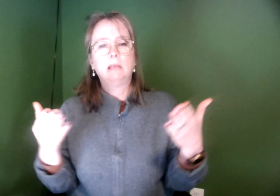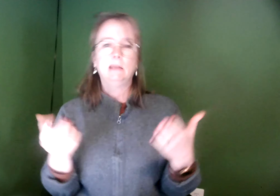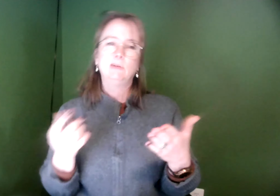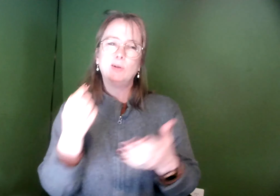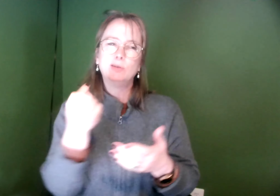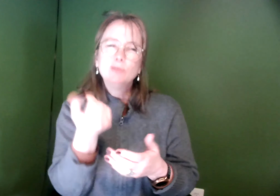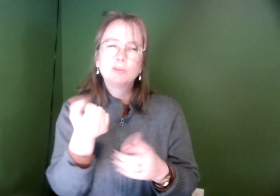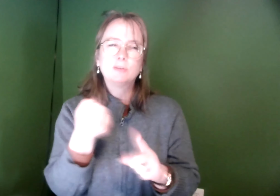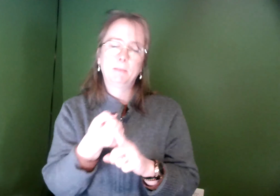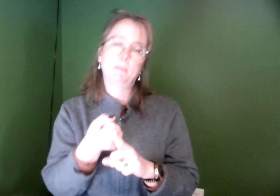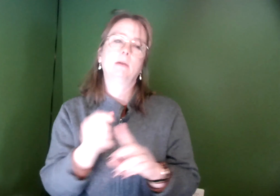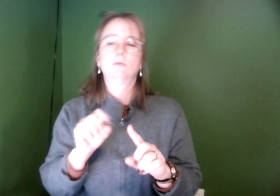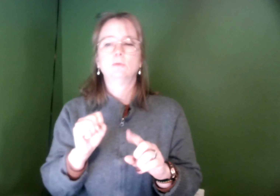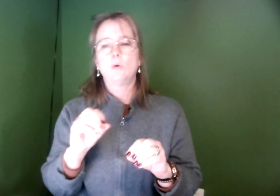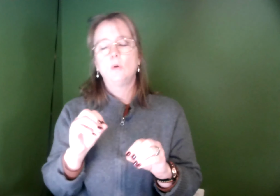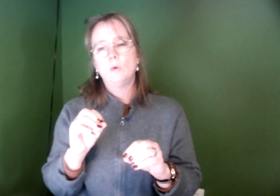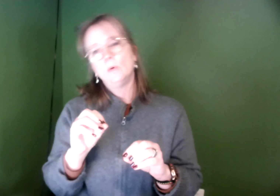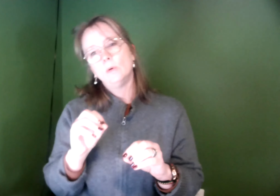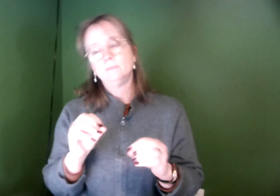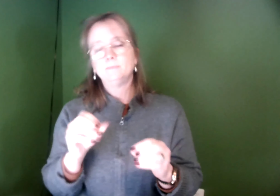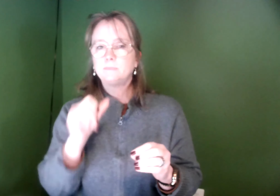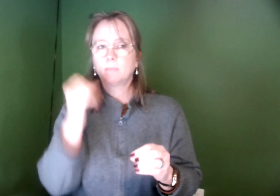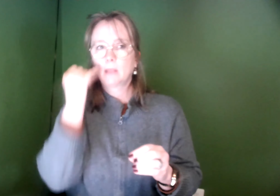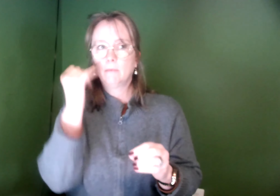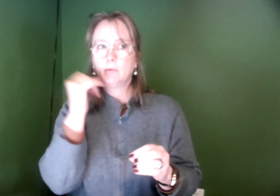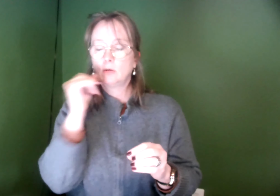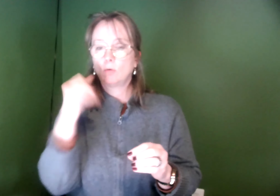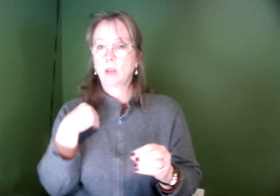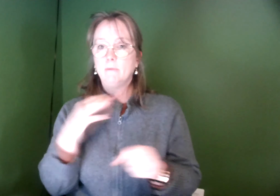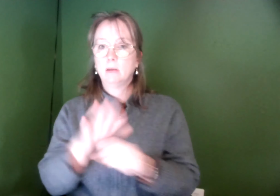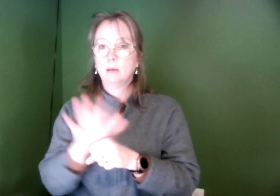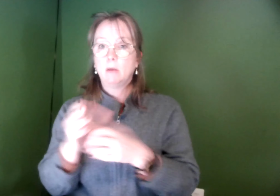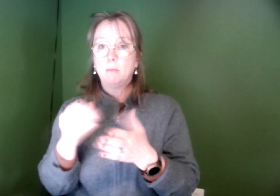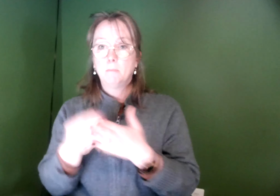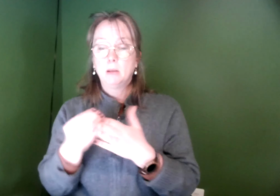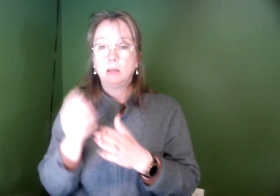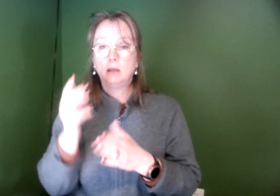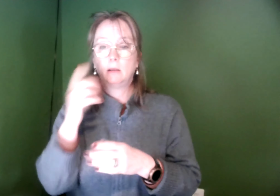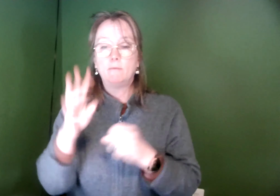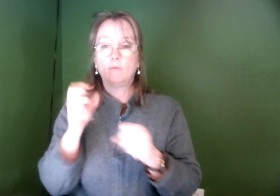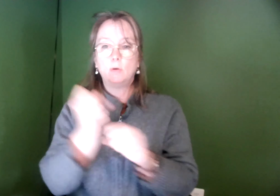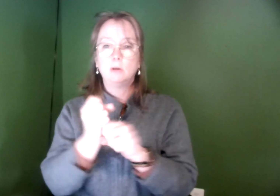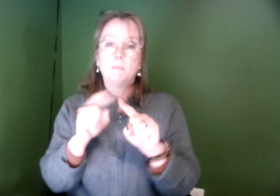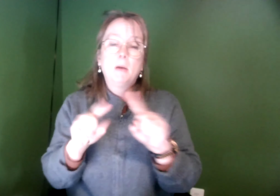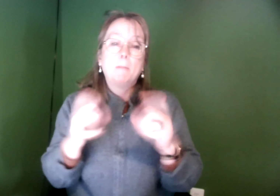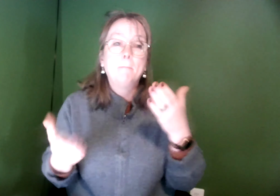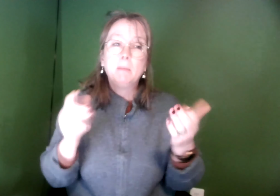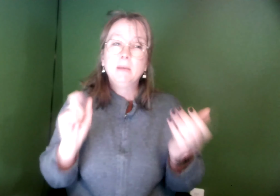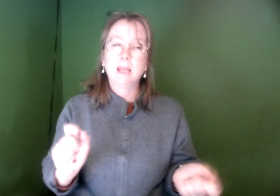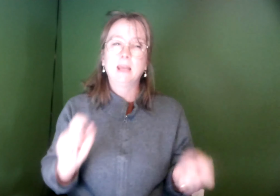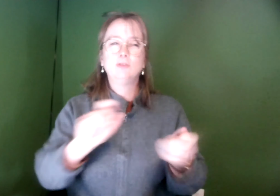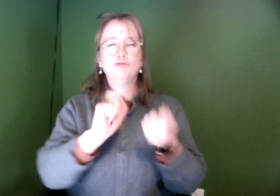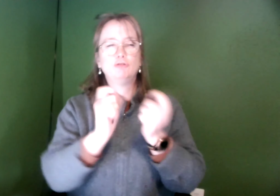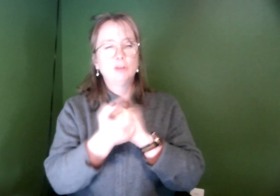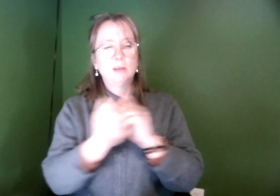a transformative change, knowing that you won't have the money in 4 years, but maybe you can change the system so it works better. That's the kind of thing we're